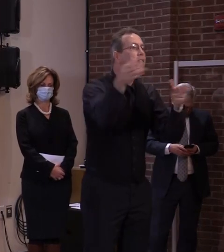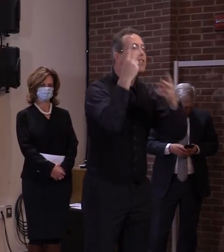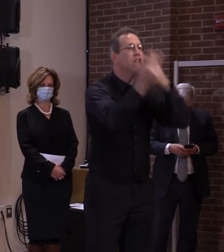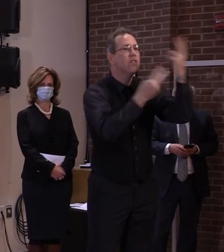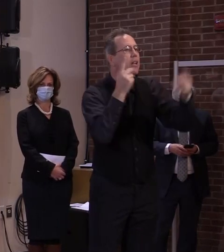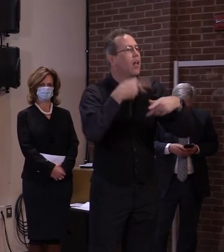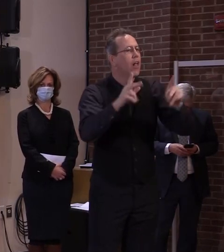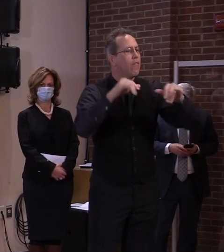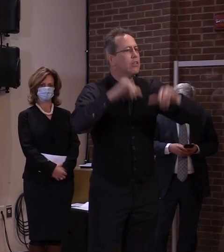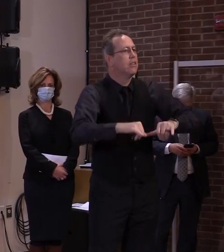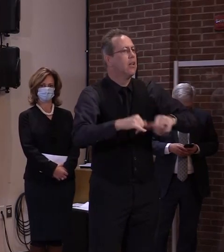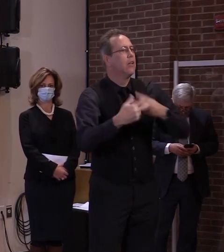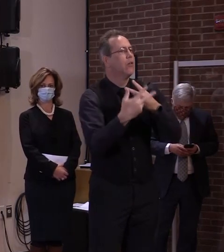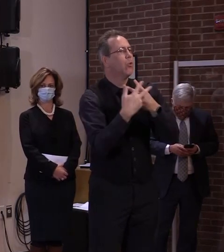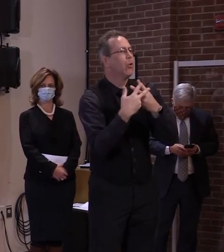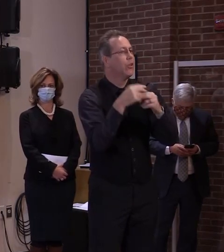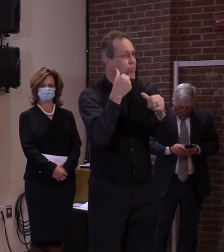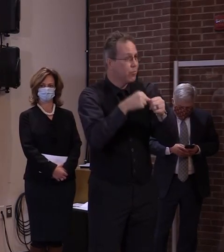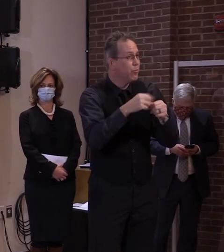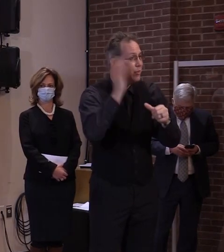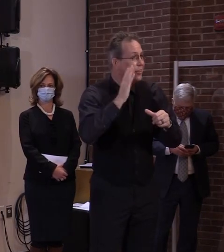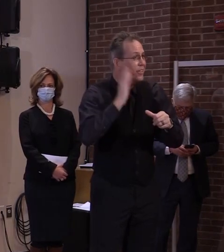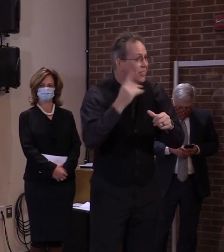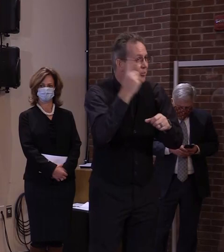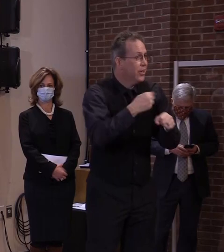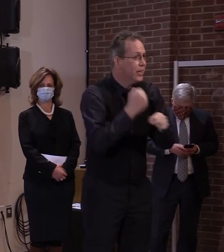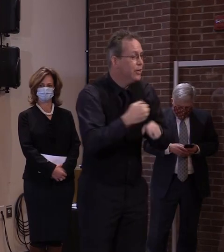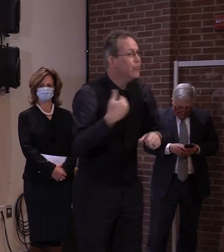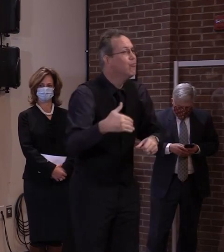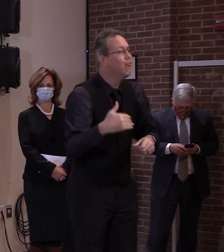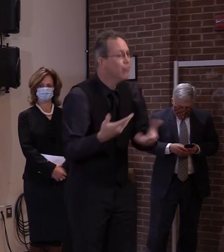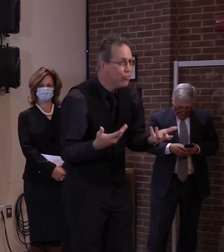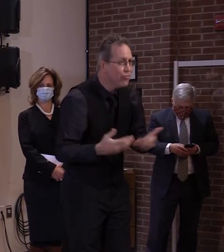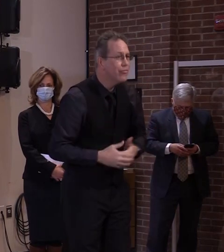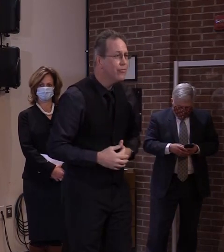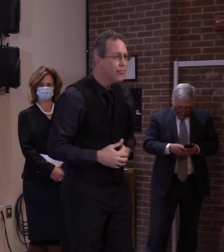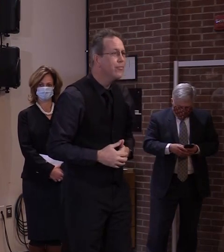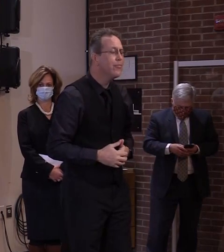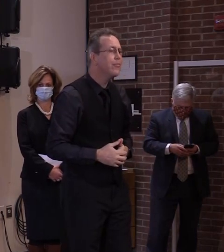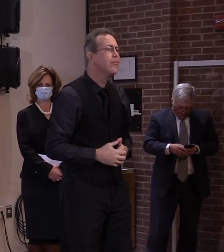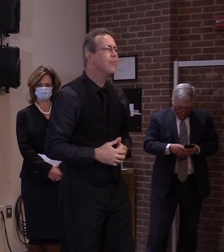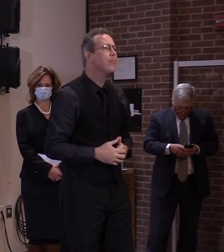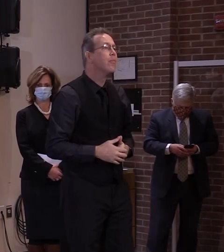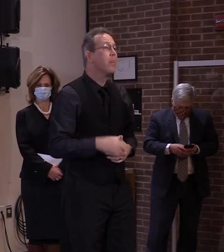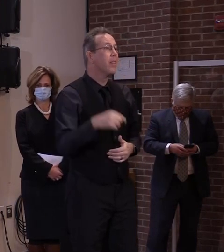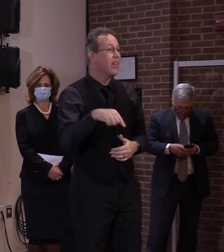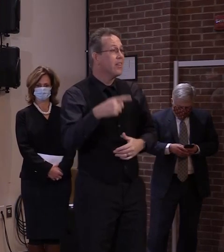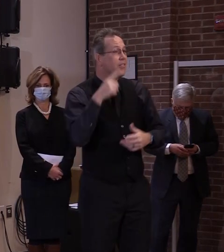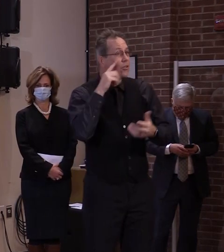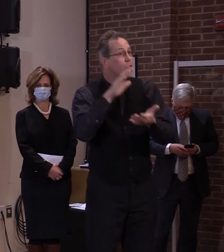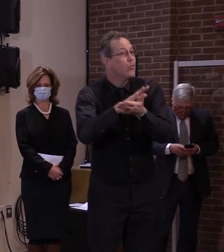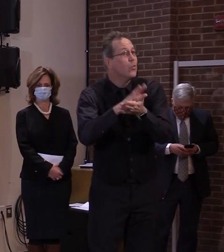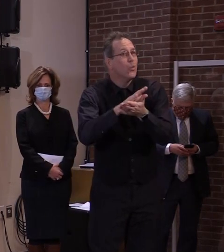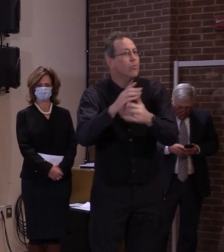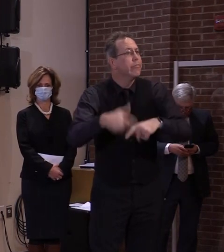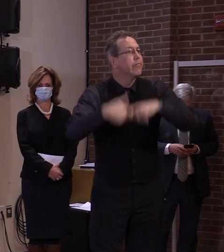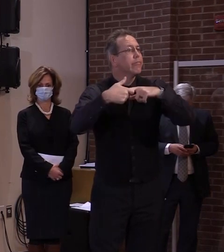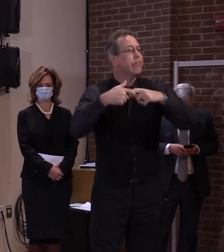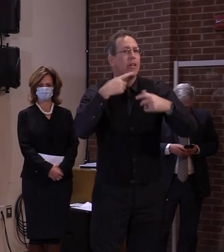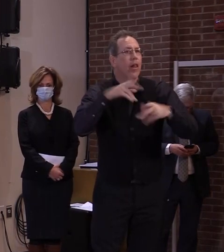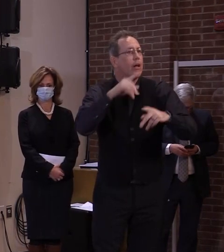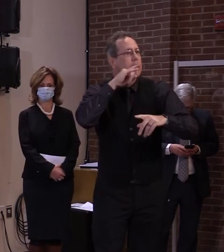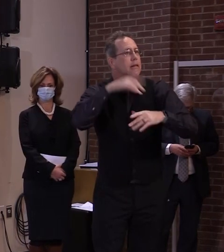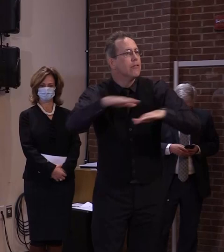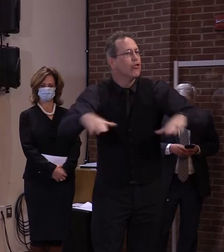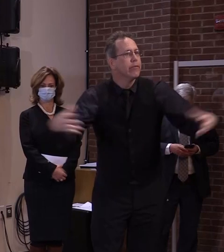and limitations. Most kids weren't in the classroom 5 days a week. When kids were allowed to